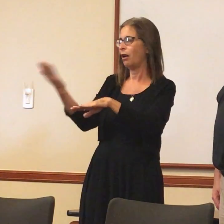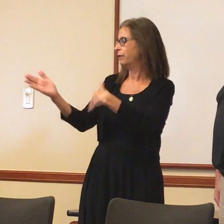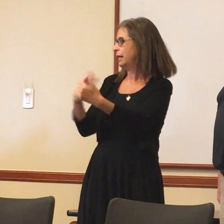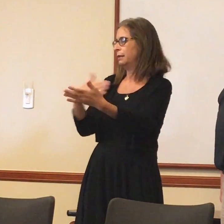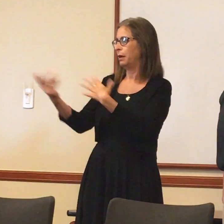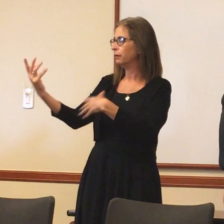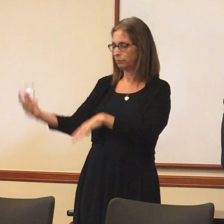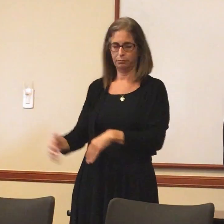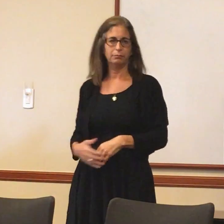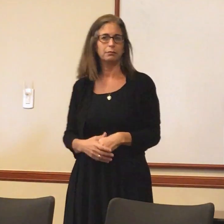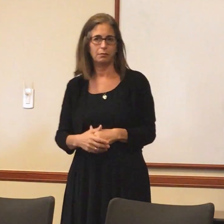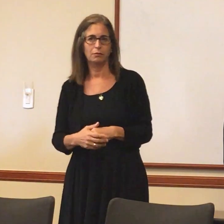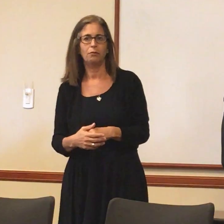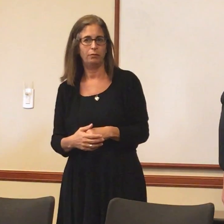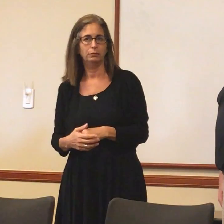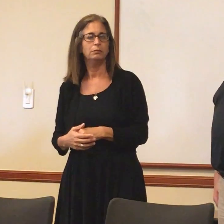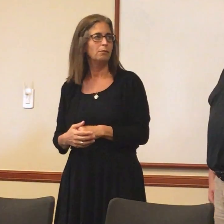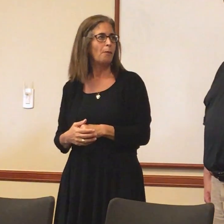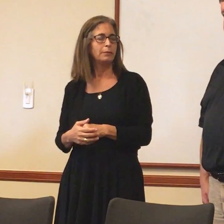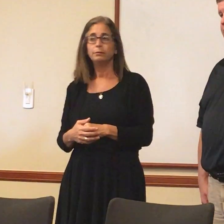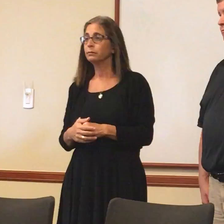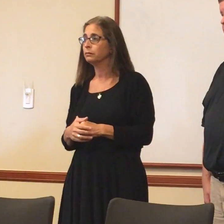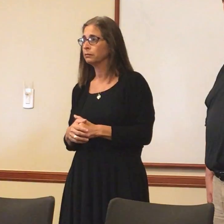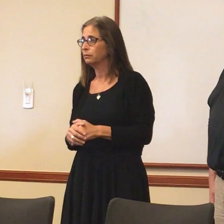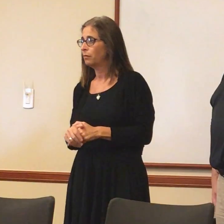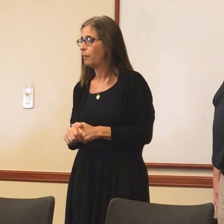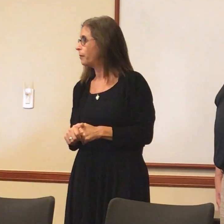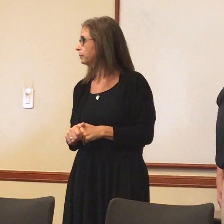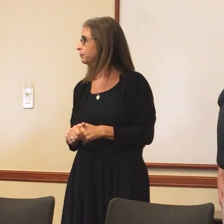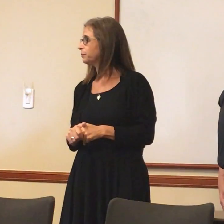all right, I understand now. Got it.